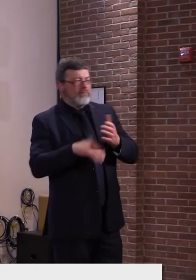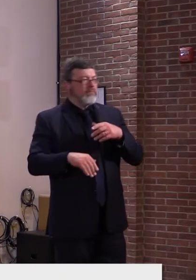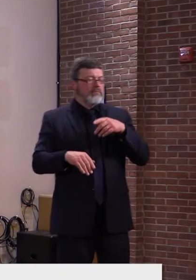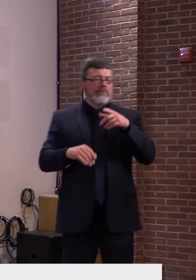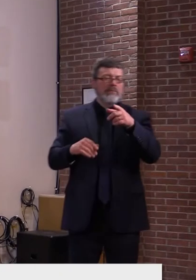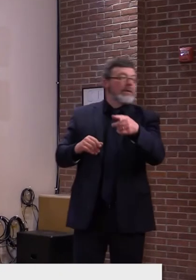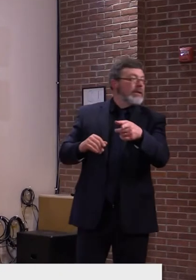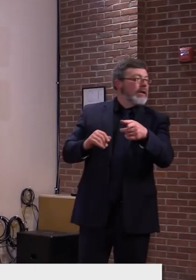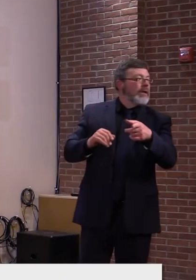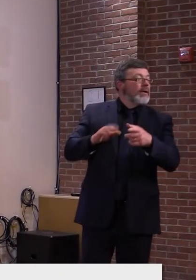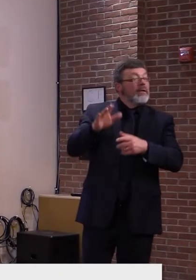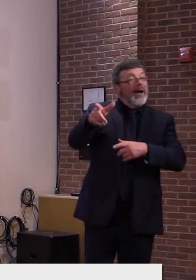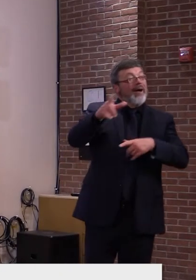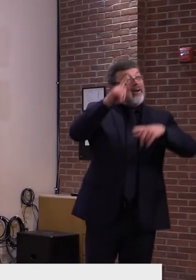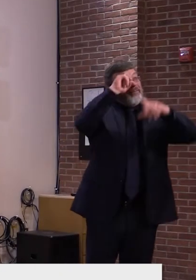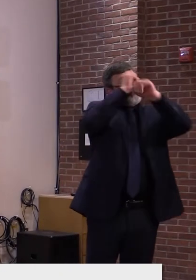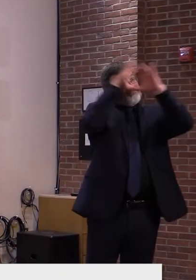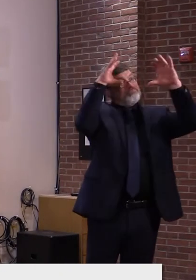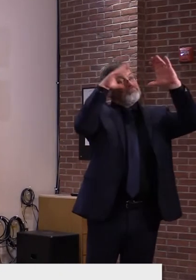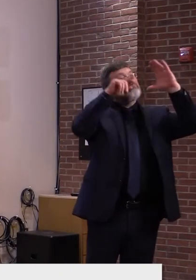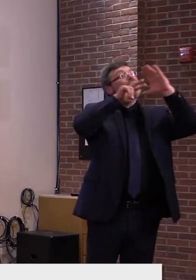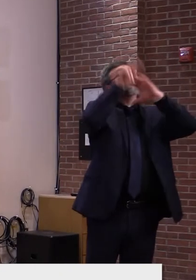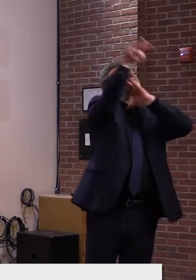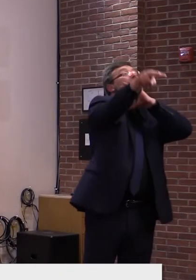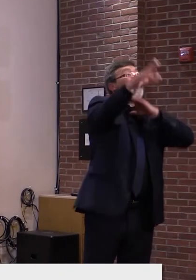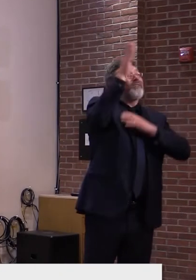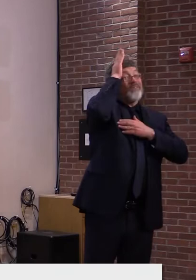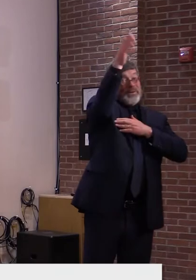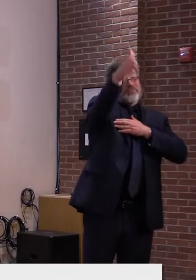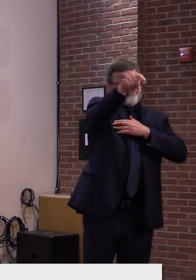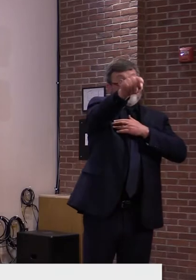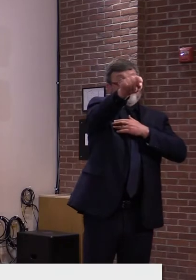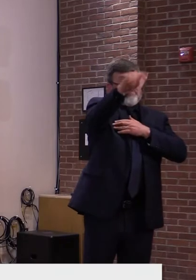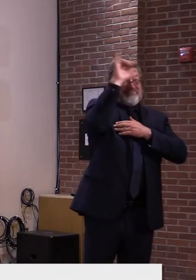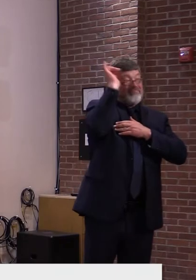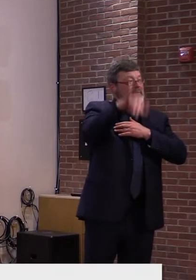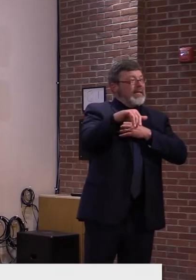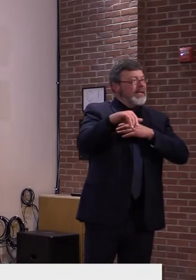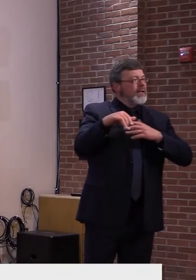projected savings to the system would be if you offered choice to employees? Yeah, no,